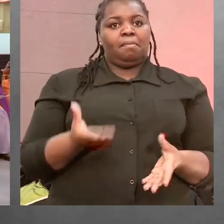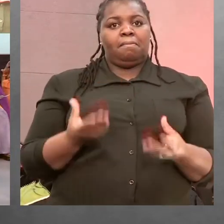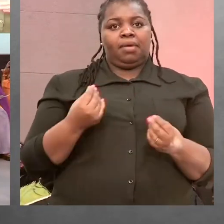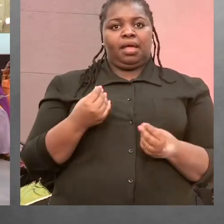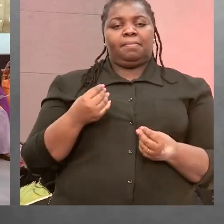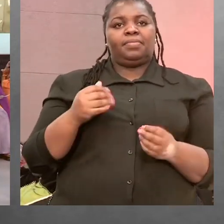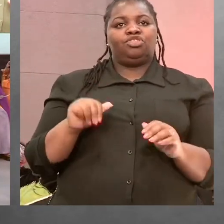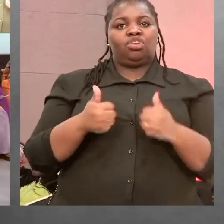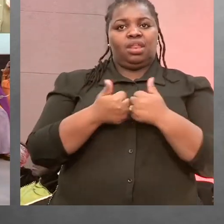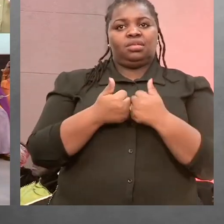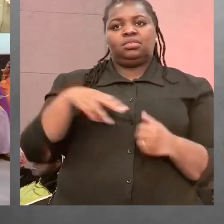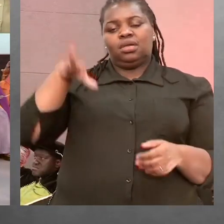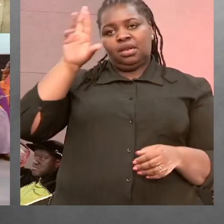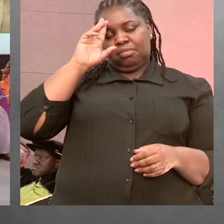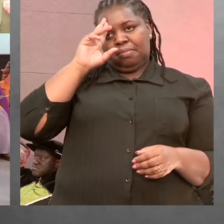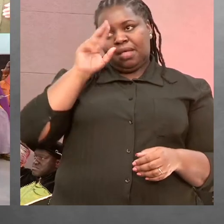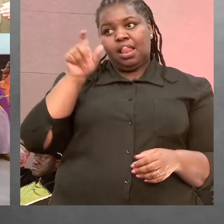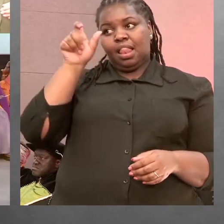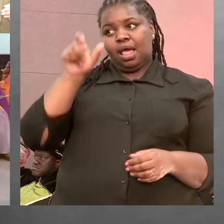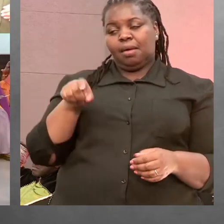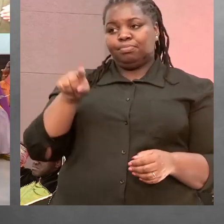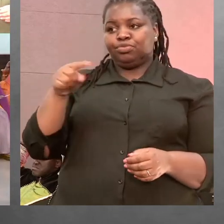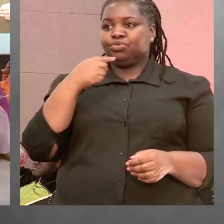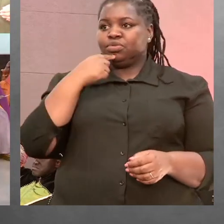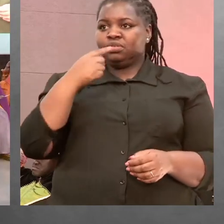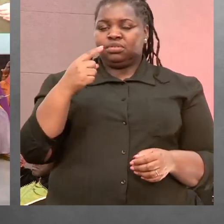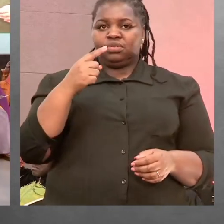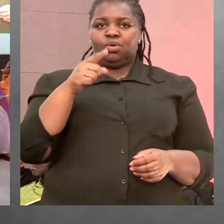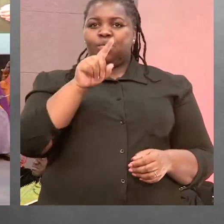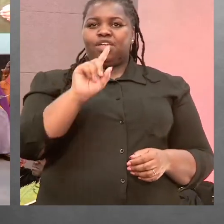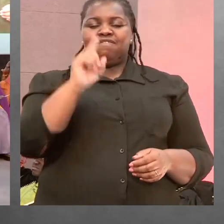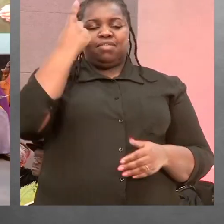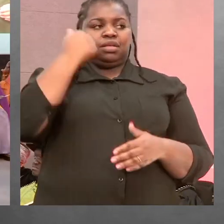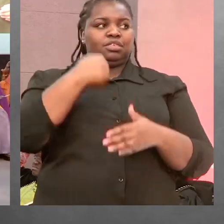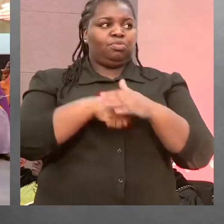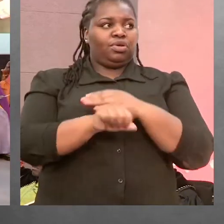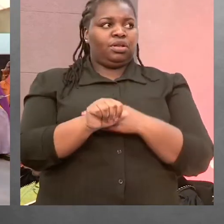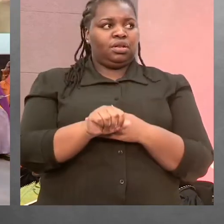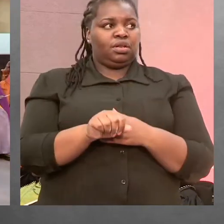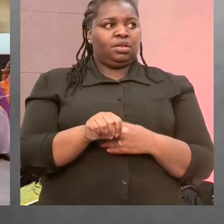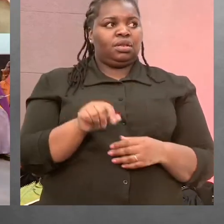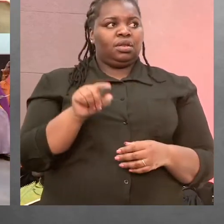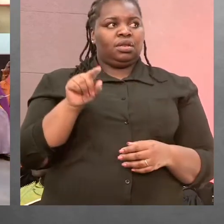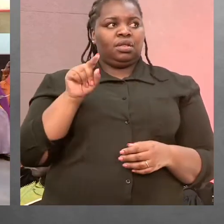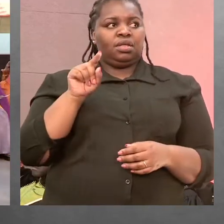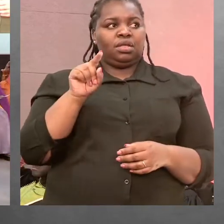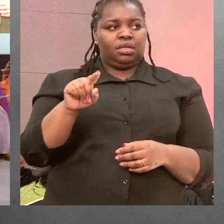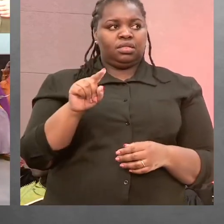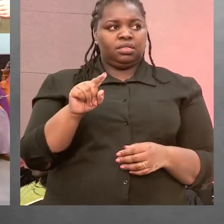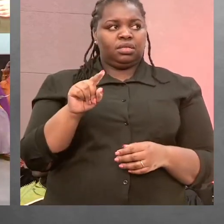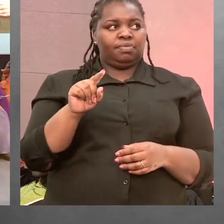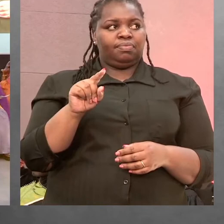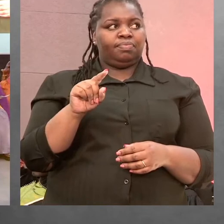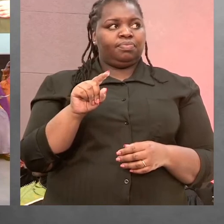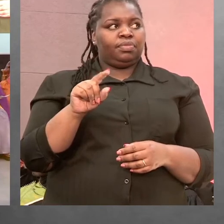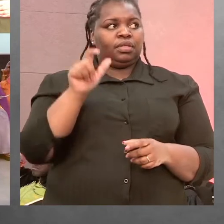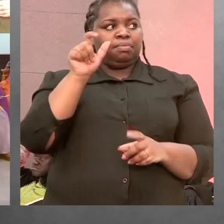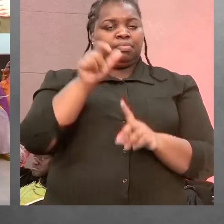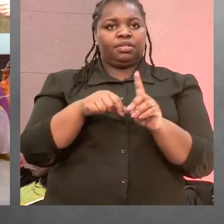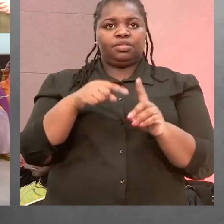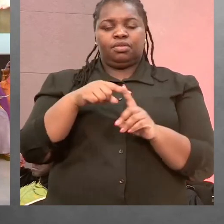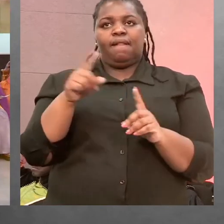challenge, remember lamntu ekhayeni obiza umafungashe. There's a particular character at home which